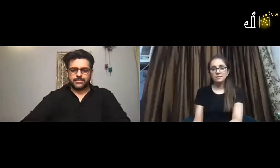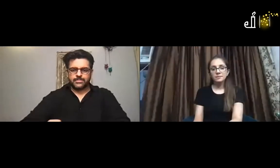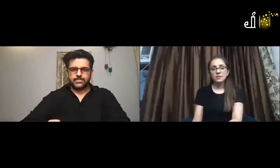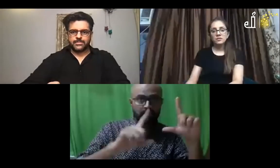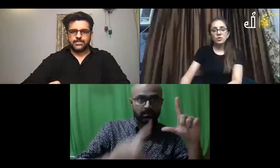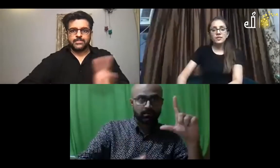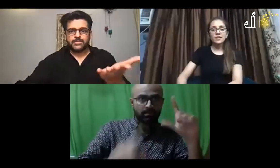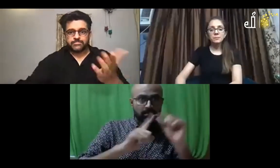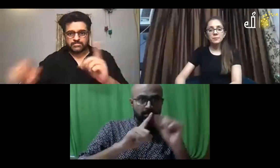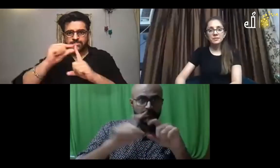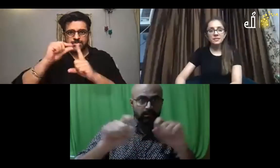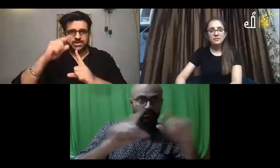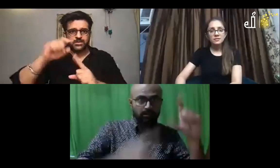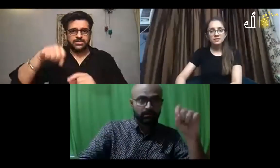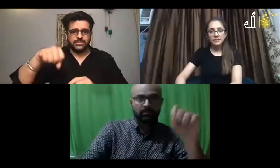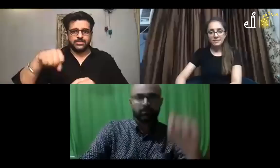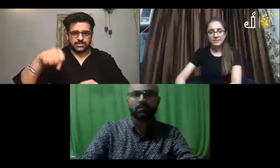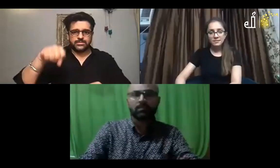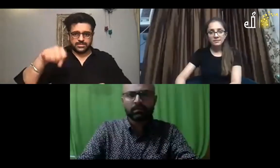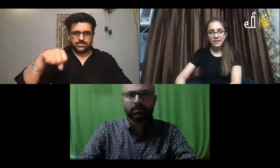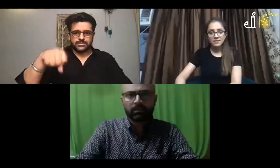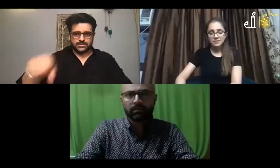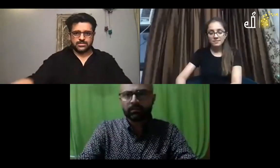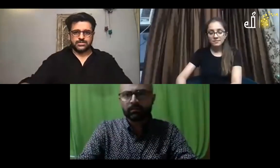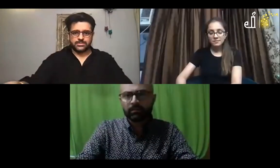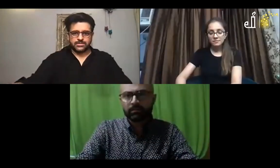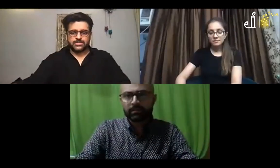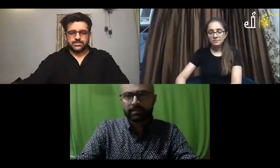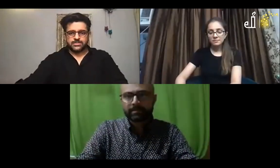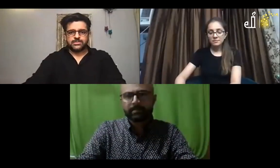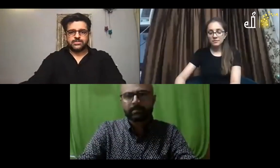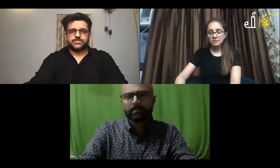Yeah. Dr. Allen, PPT? Yes, yes.